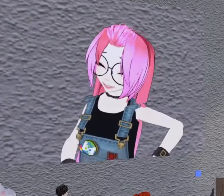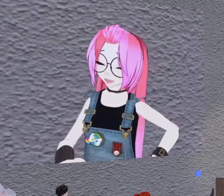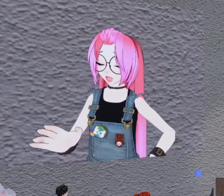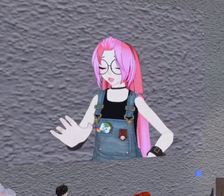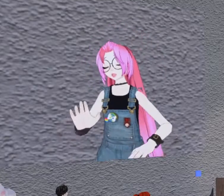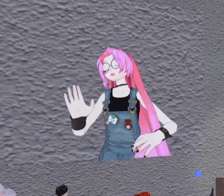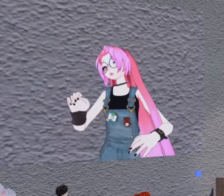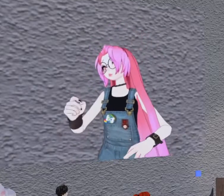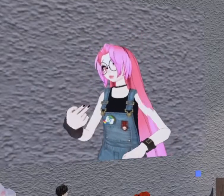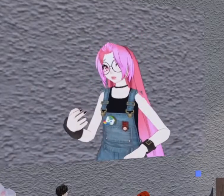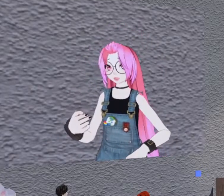Okay.